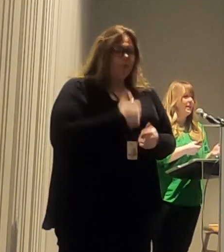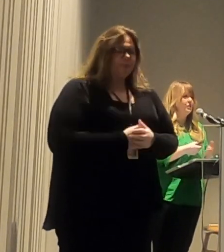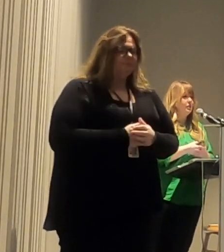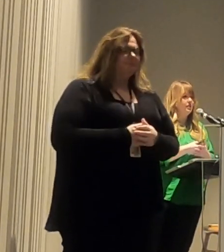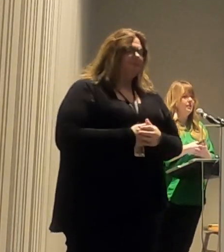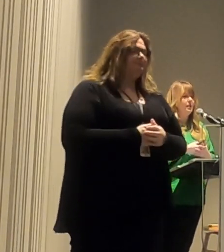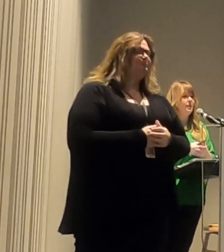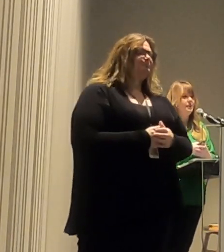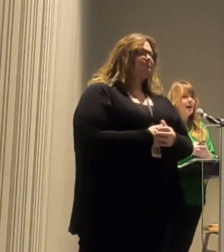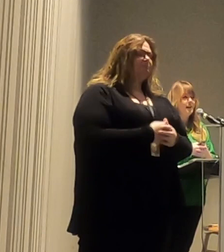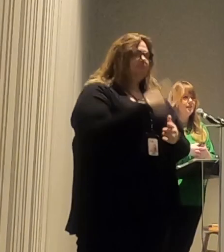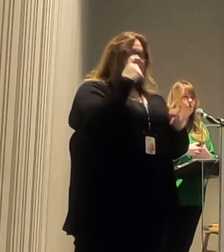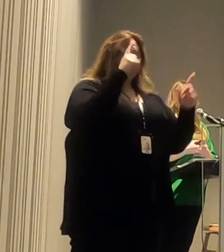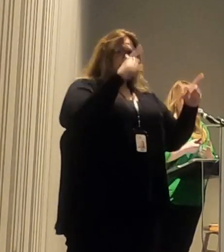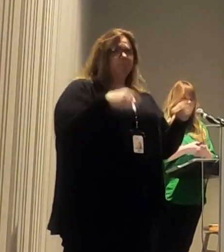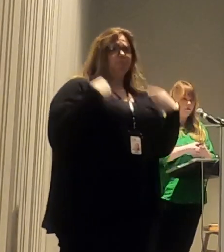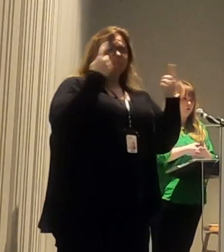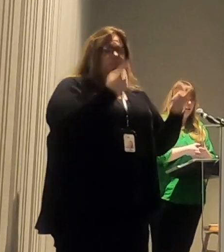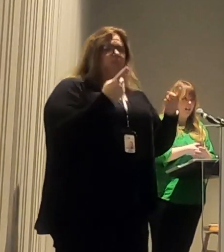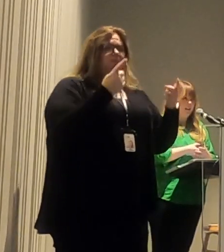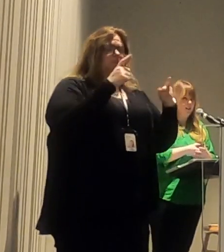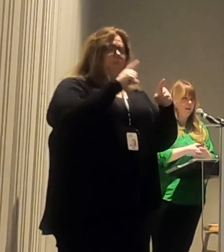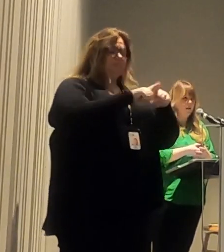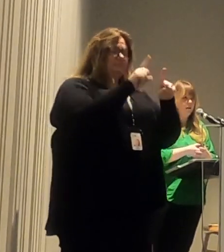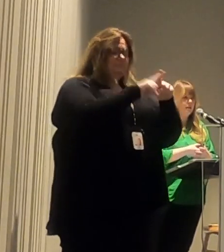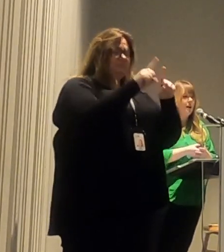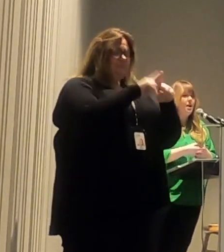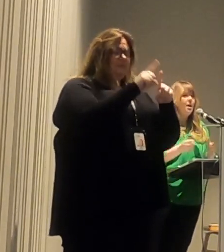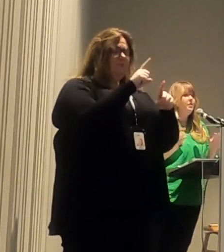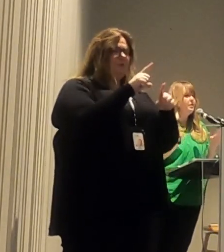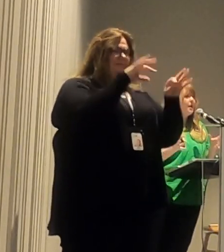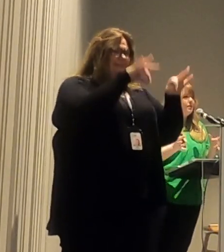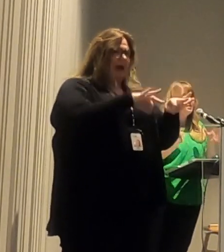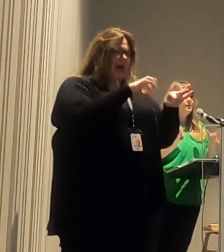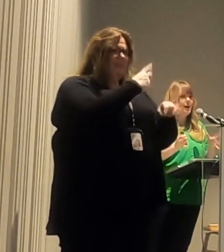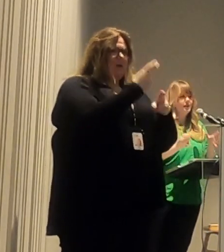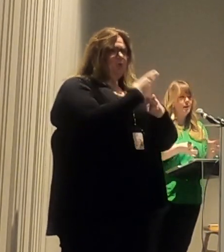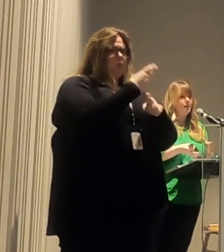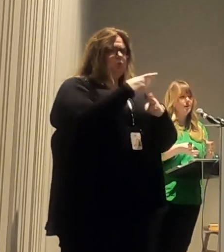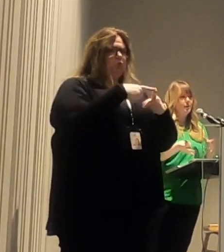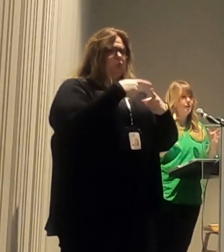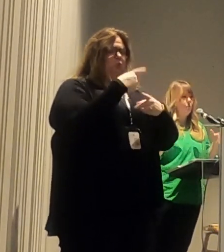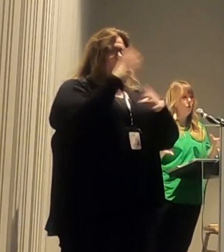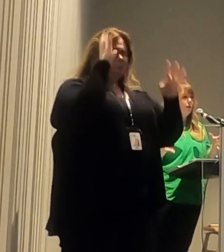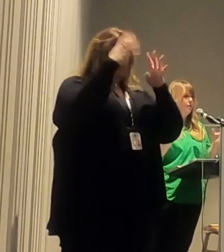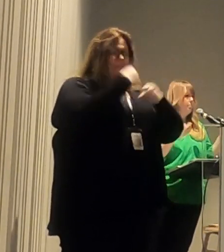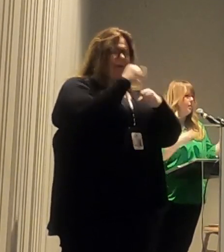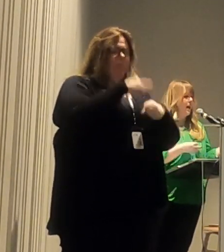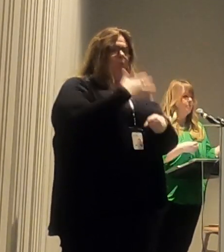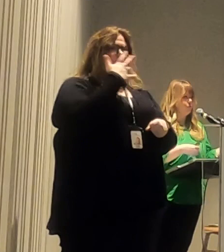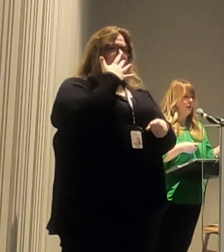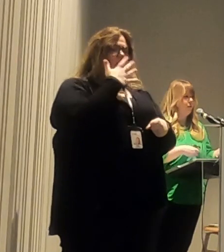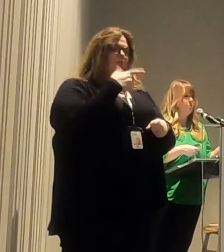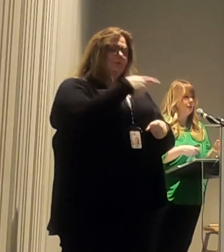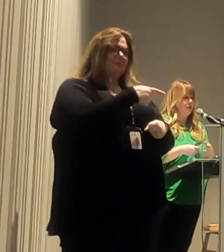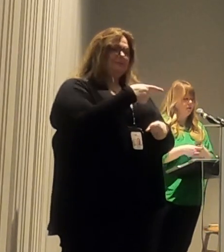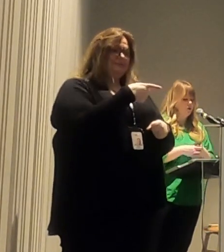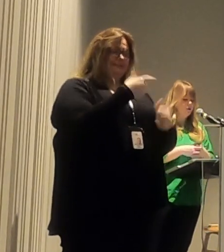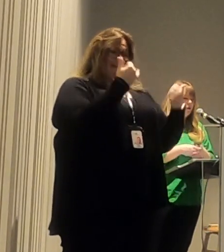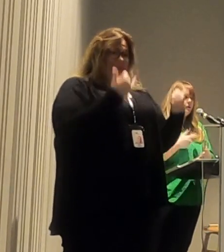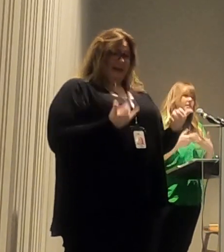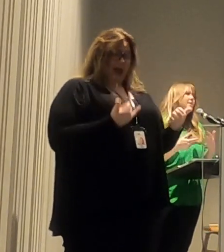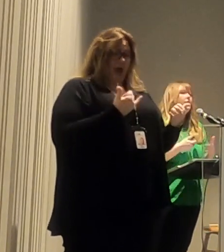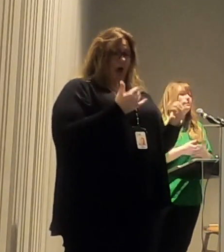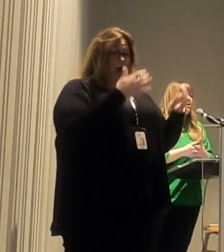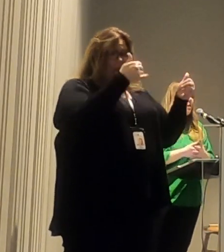and the variations in the dyes that were used to create these silks, they're not the exact color that they were perhaps when they were